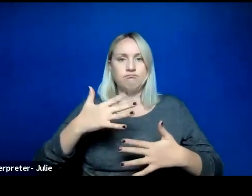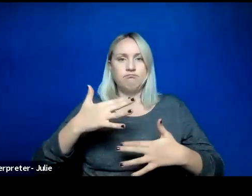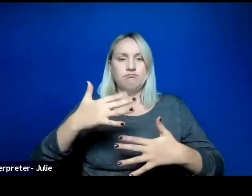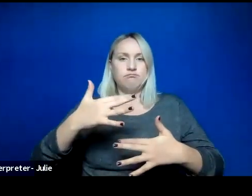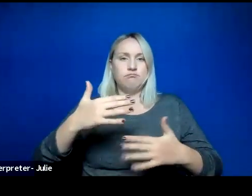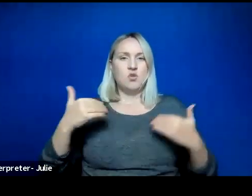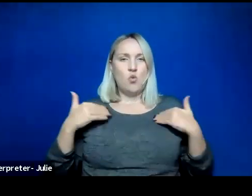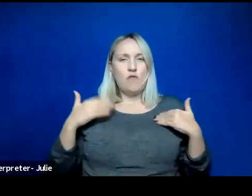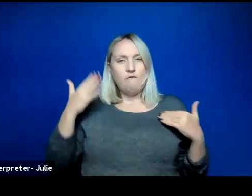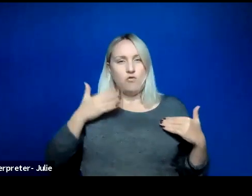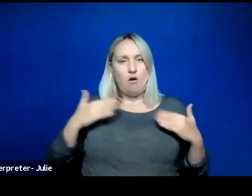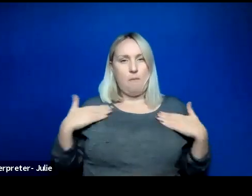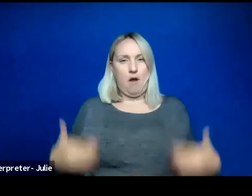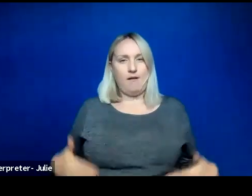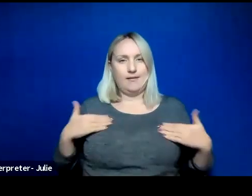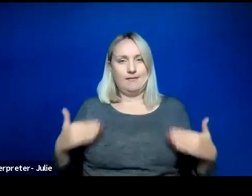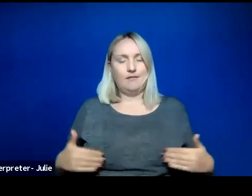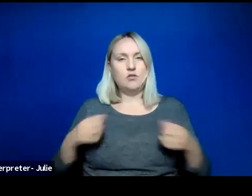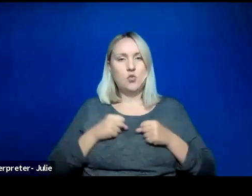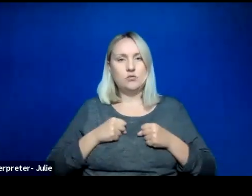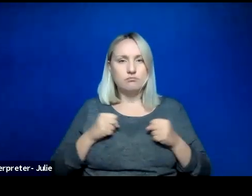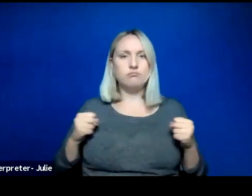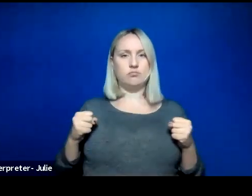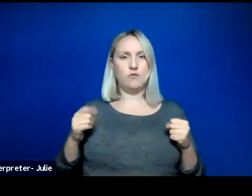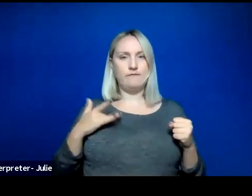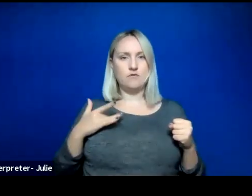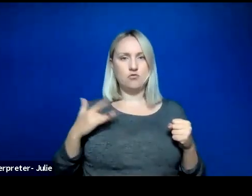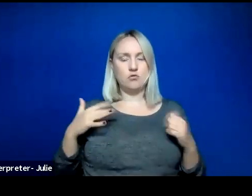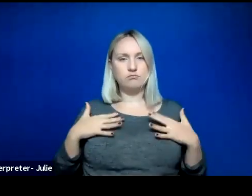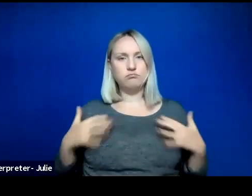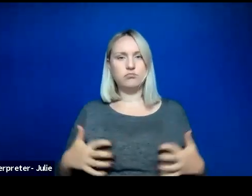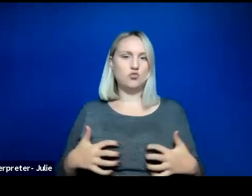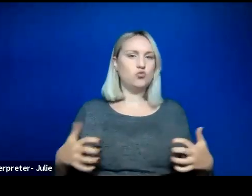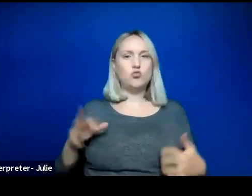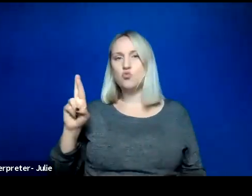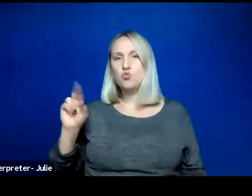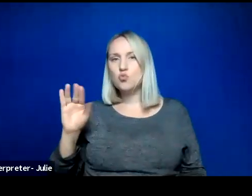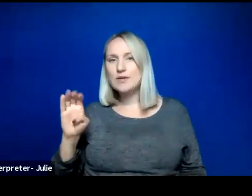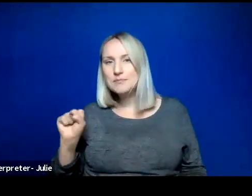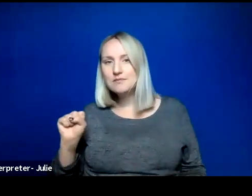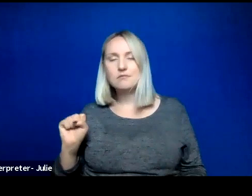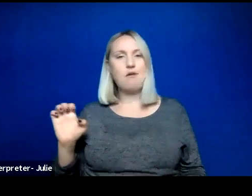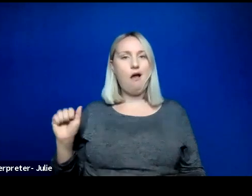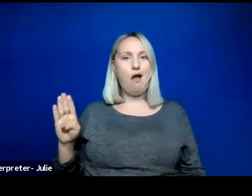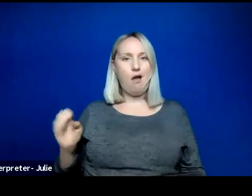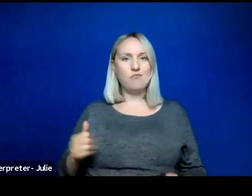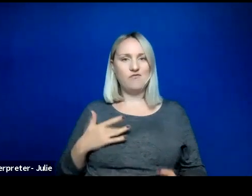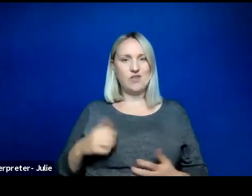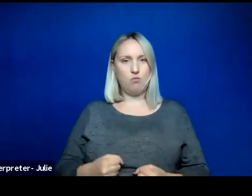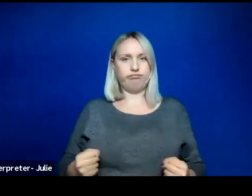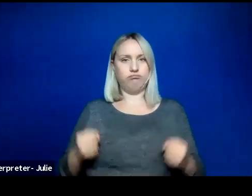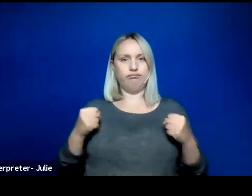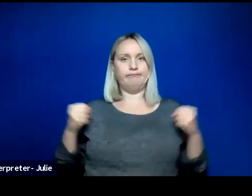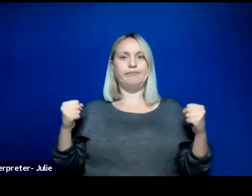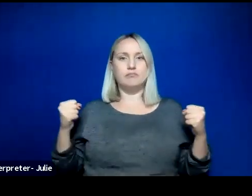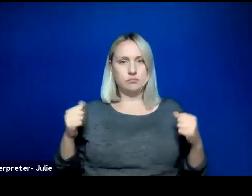front of your body to stretch the chest, the ribs, and the abdomen forward.